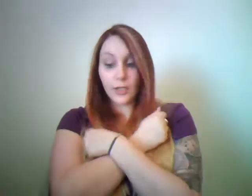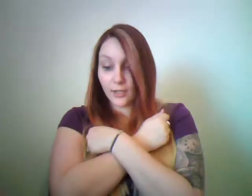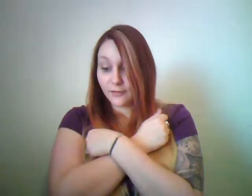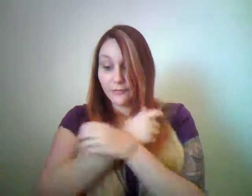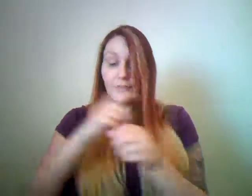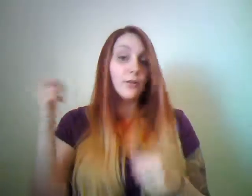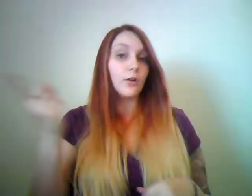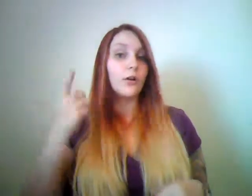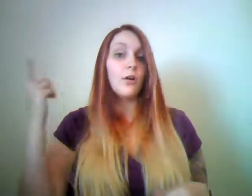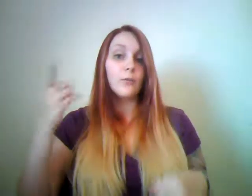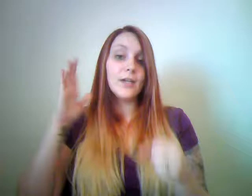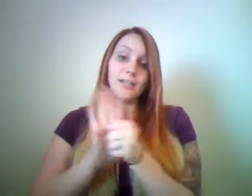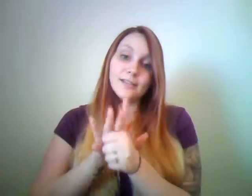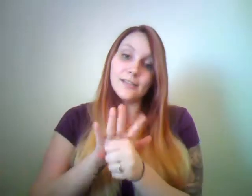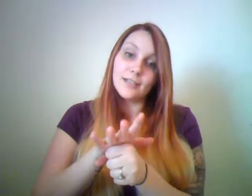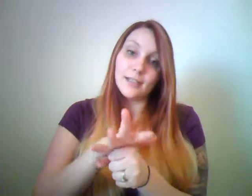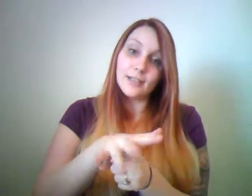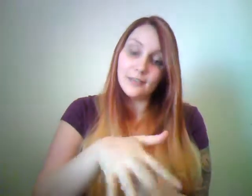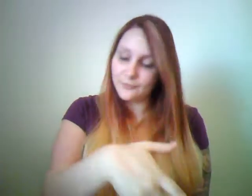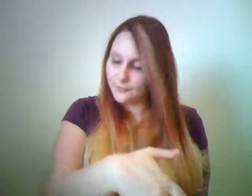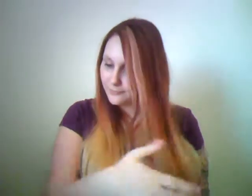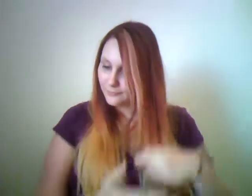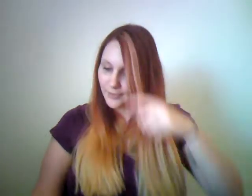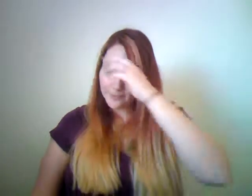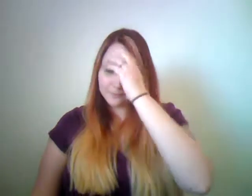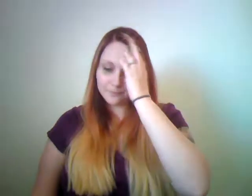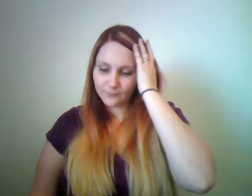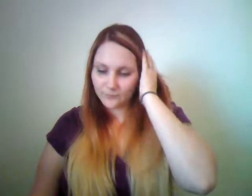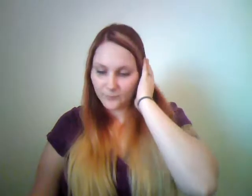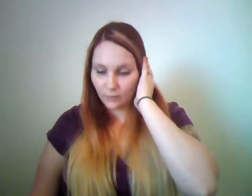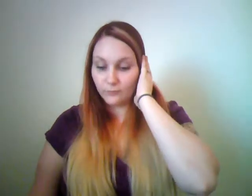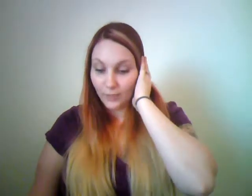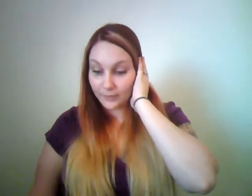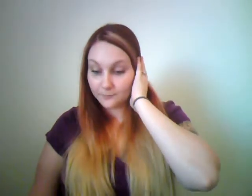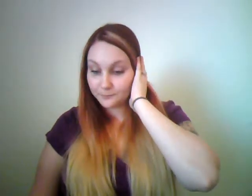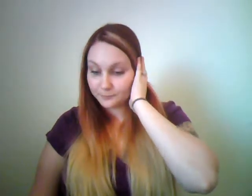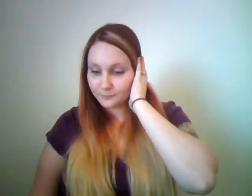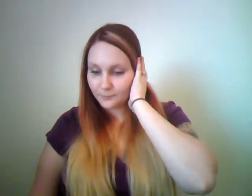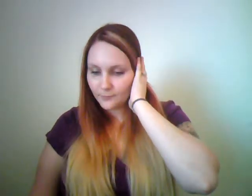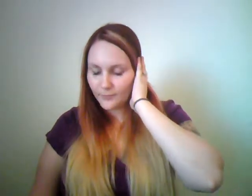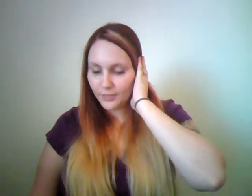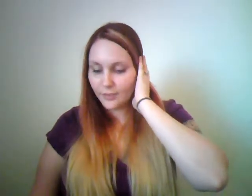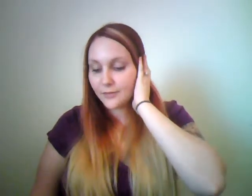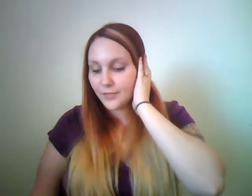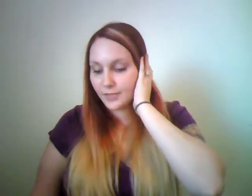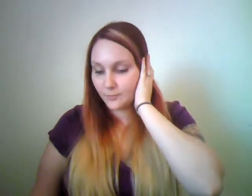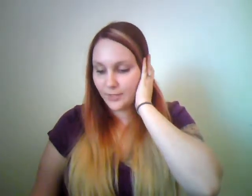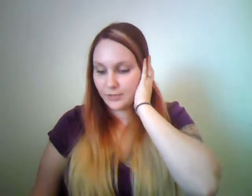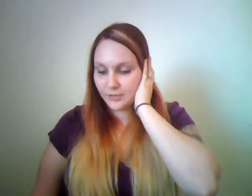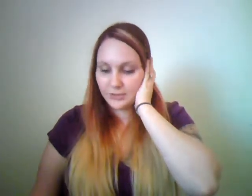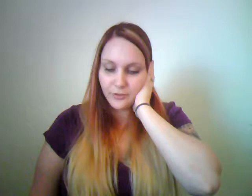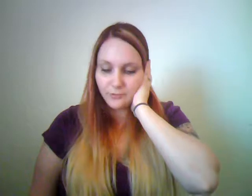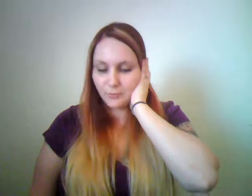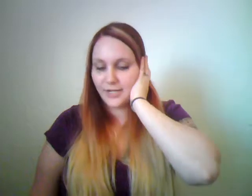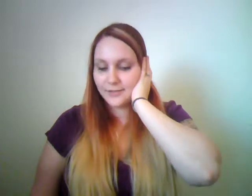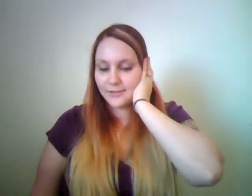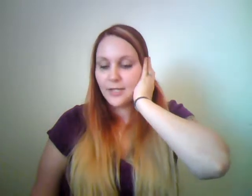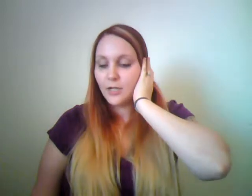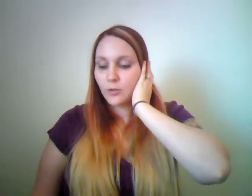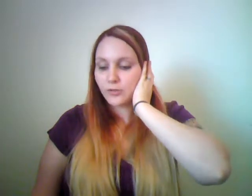love always enough. Right? Alright. Nothing compares to your embrace. We're